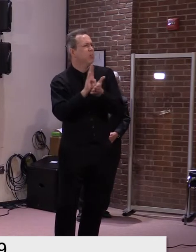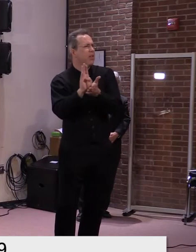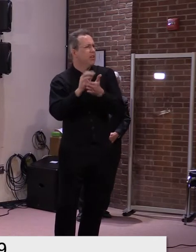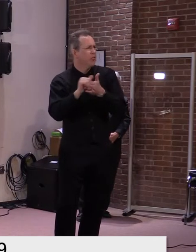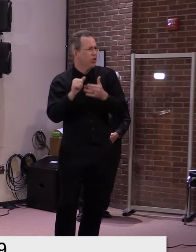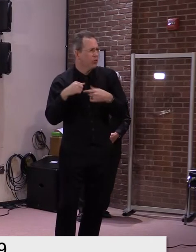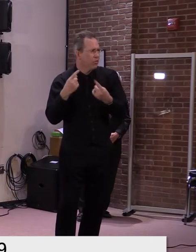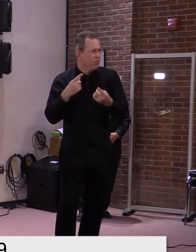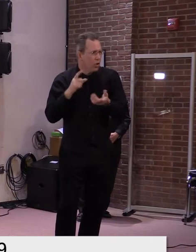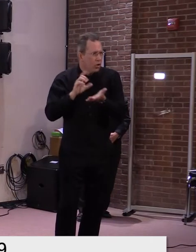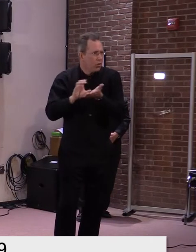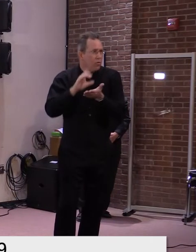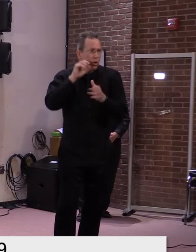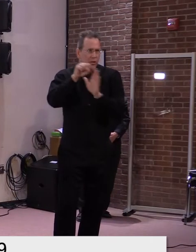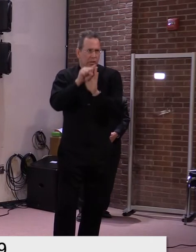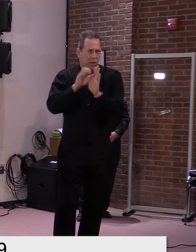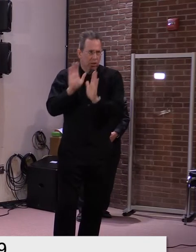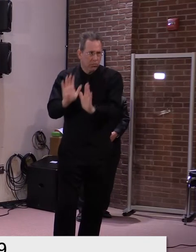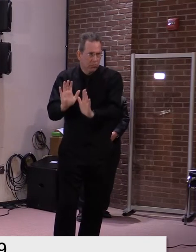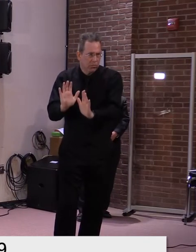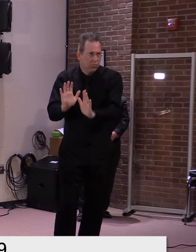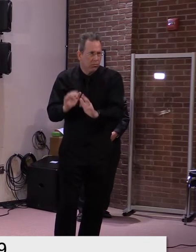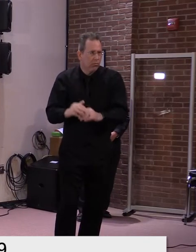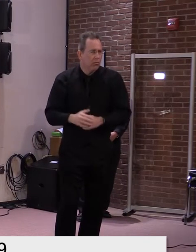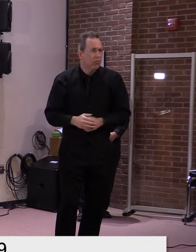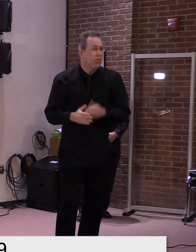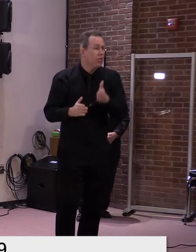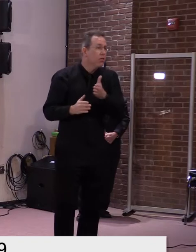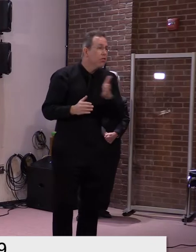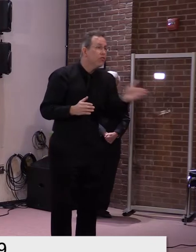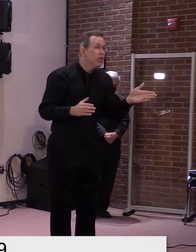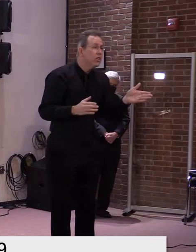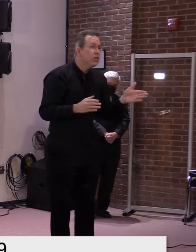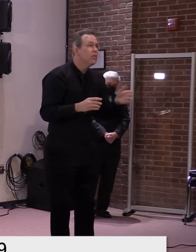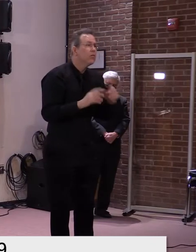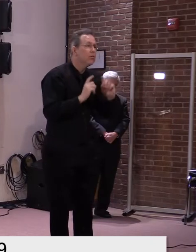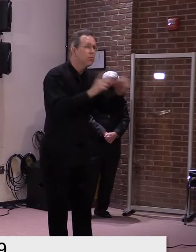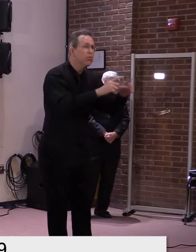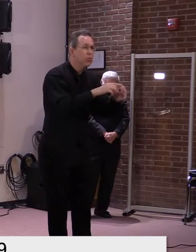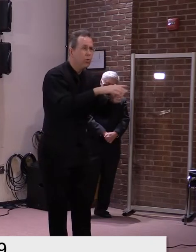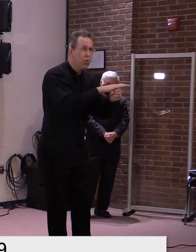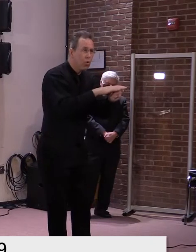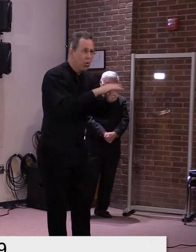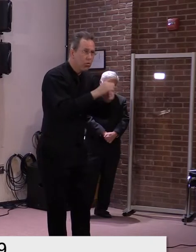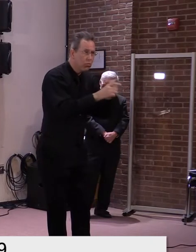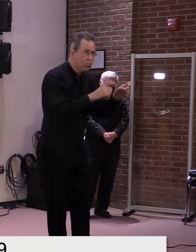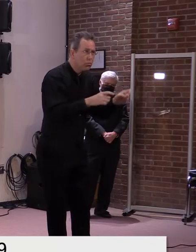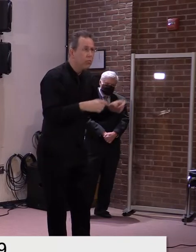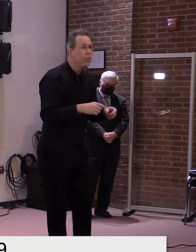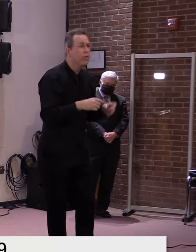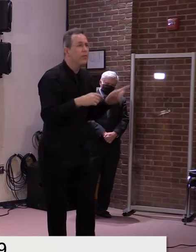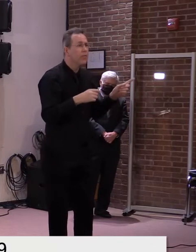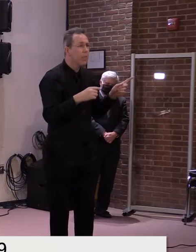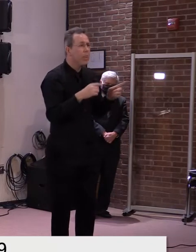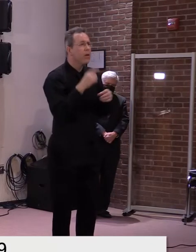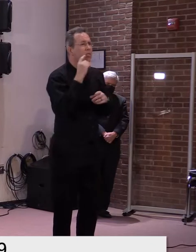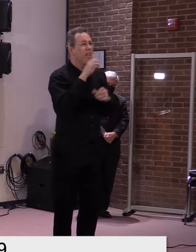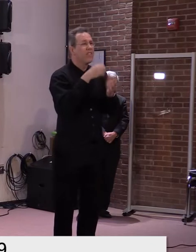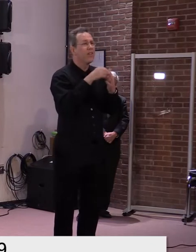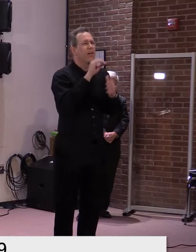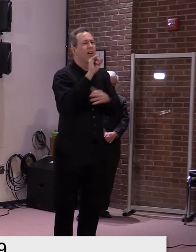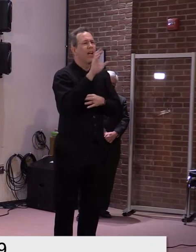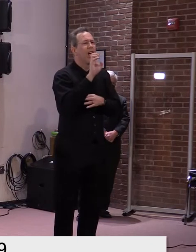governments. This is similar to the relief provided in the CARES Act last year that created the